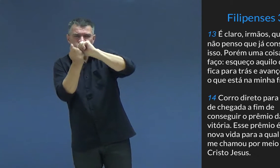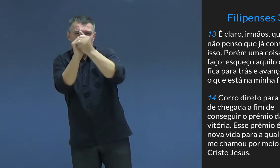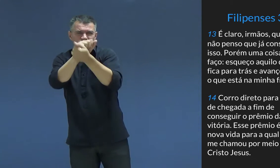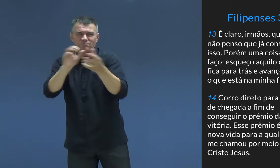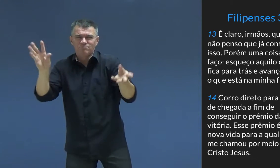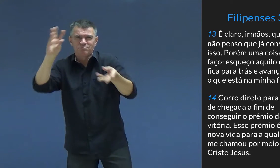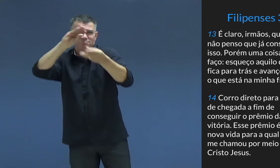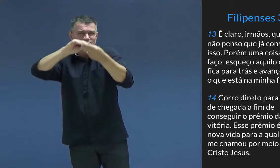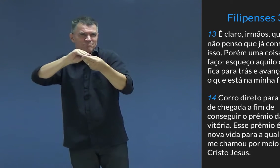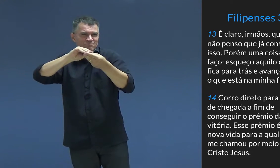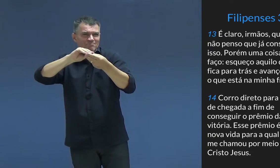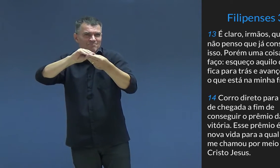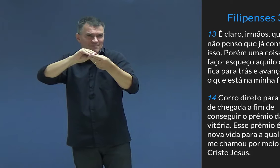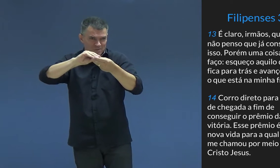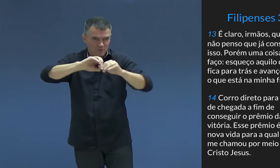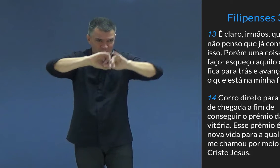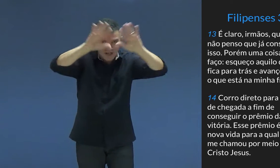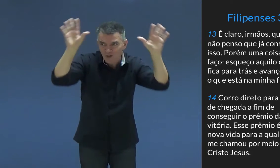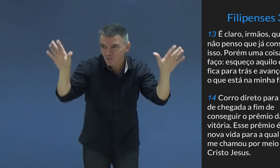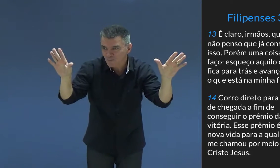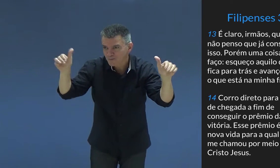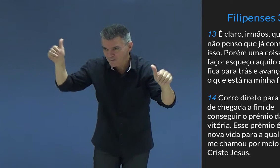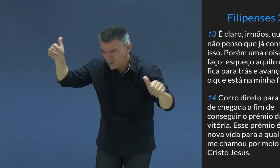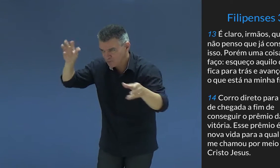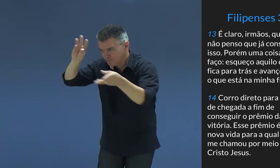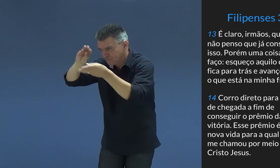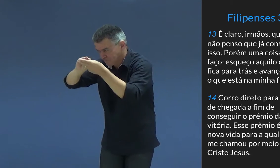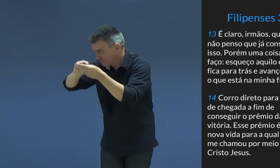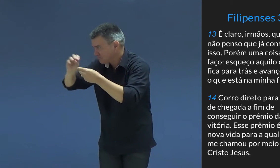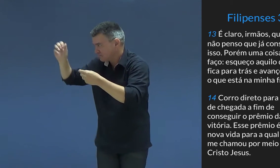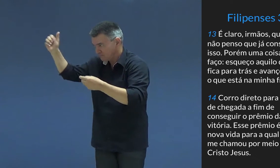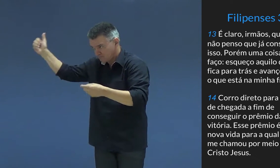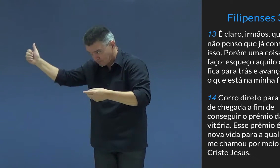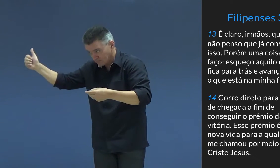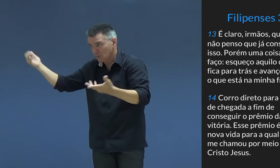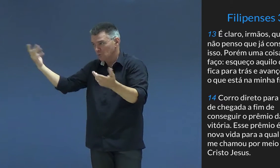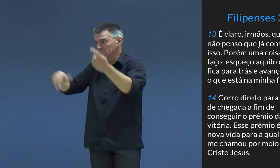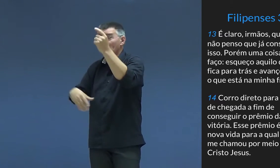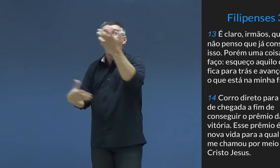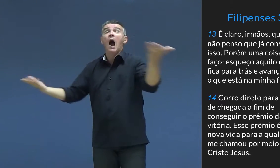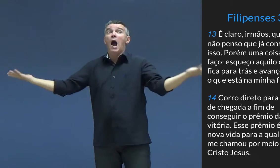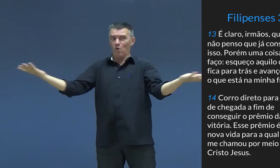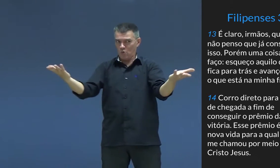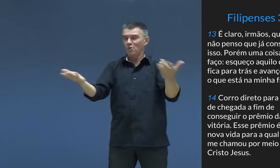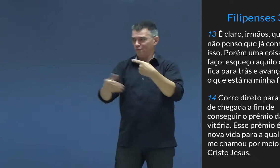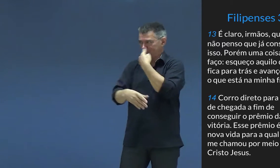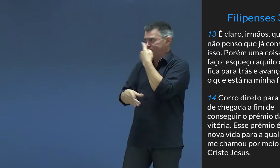que é Jesus, né? Vocês conseguiram entender? Ok? Então, agora sim.